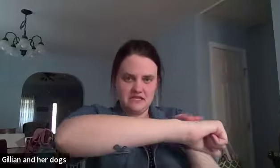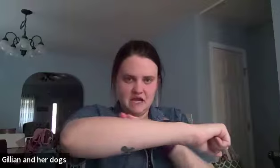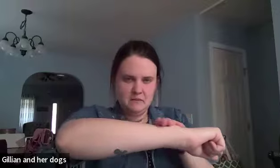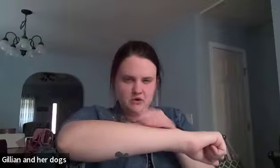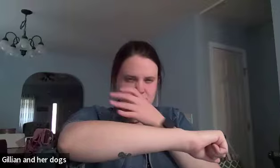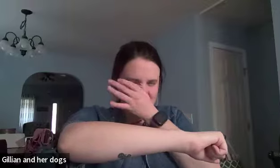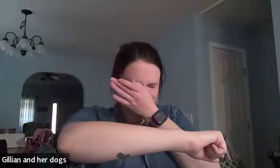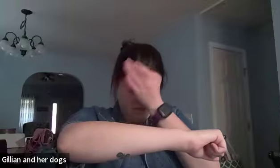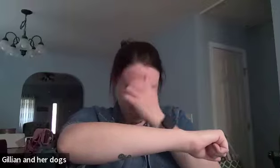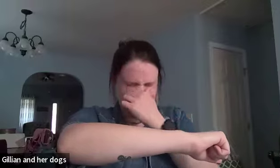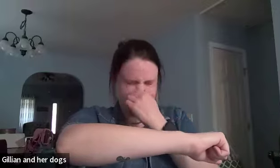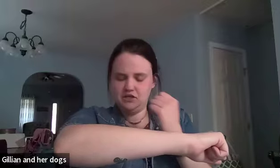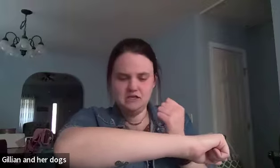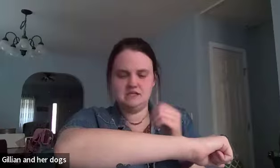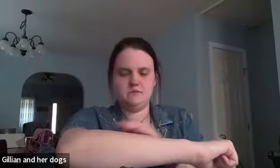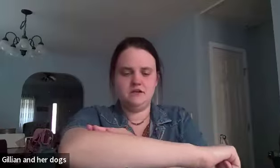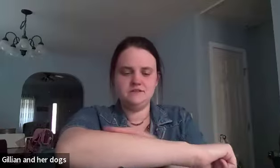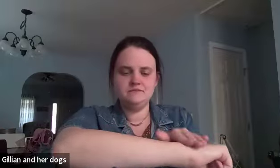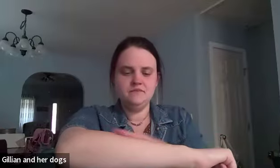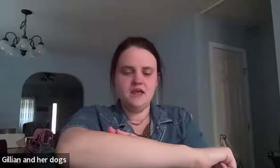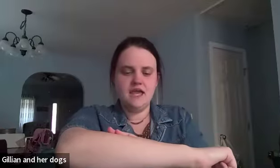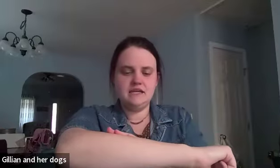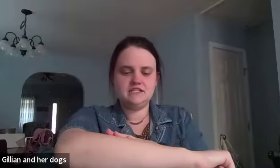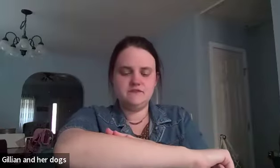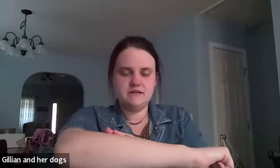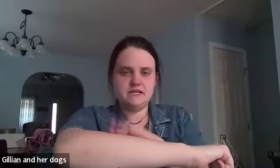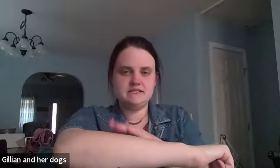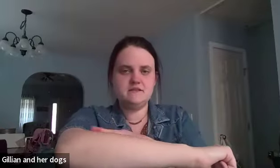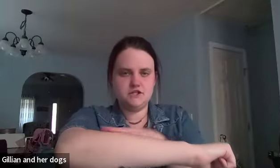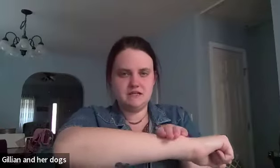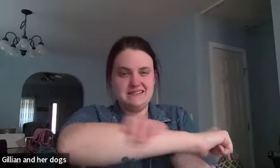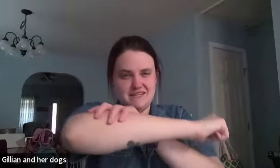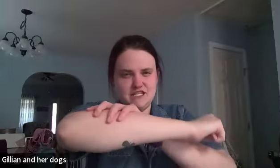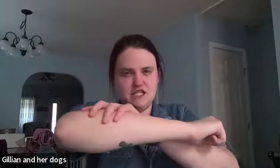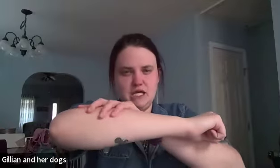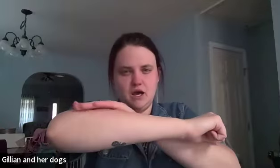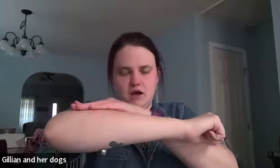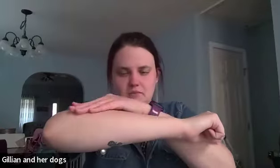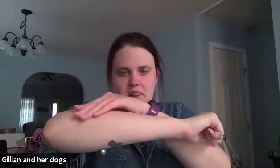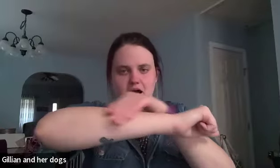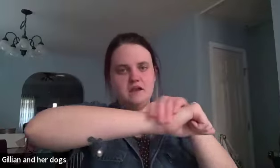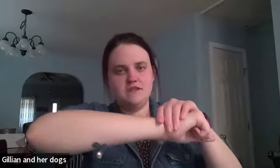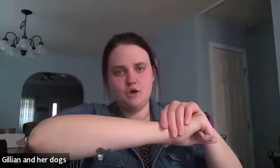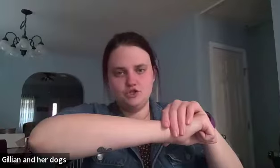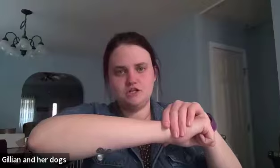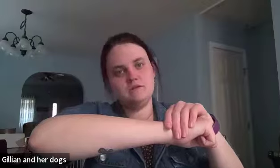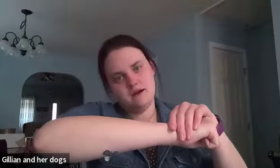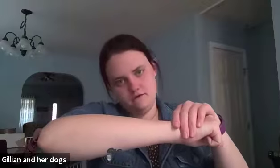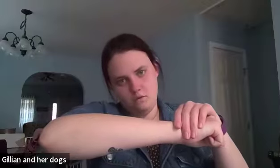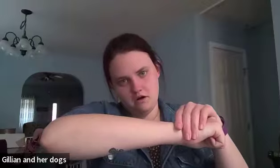this kind of motion a little bit again. Goodness, with my nose. And it's basically visualizing this is the line of the ocean or line of the